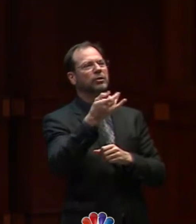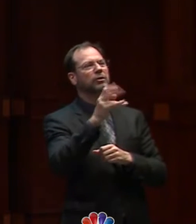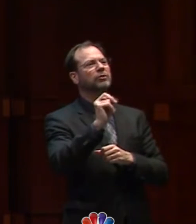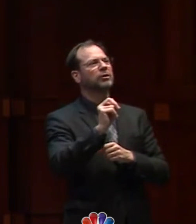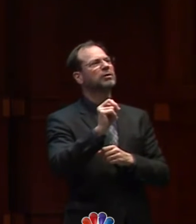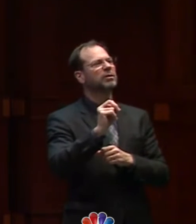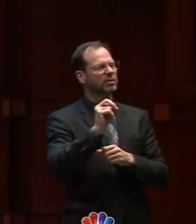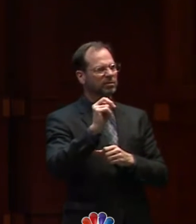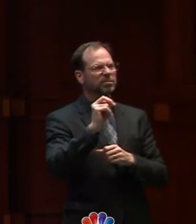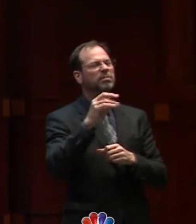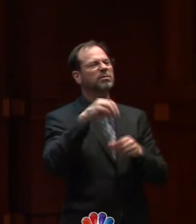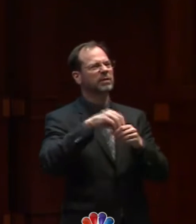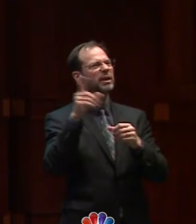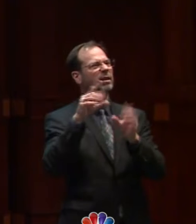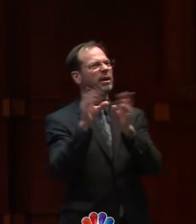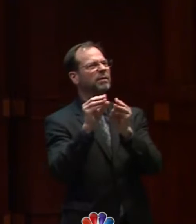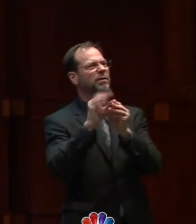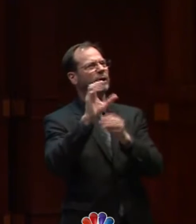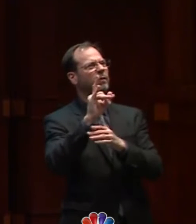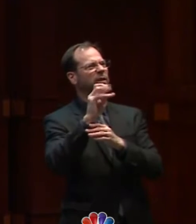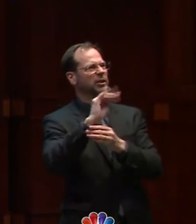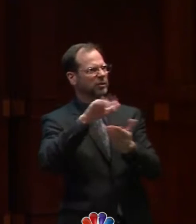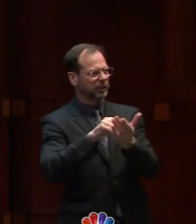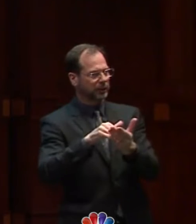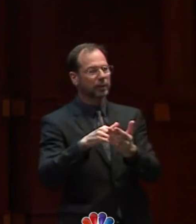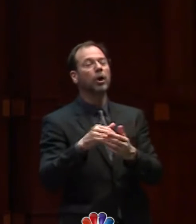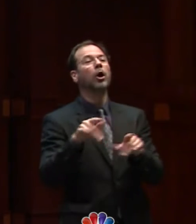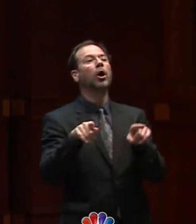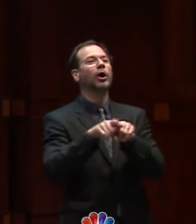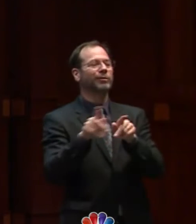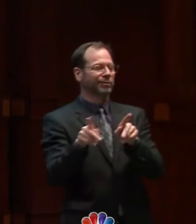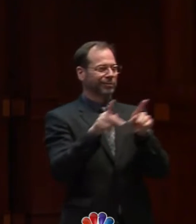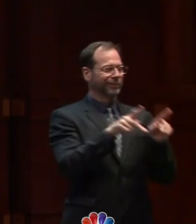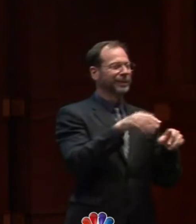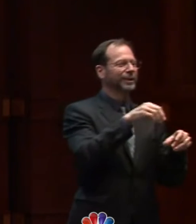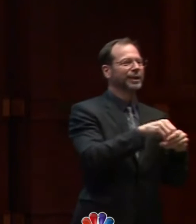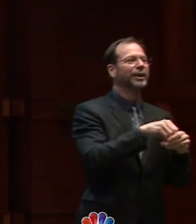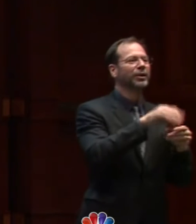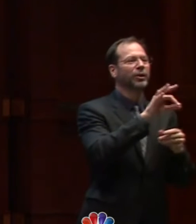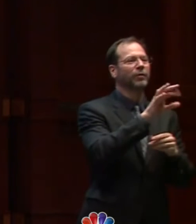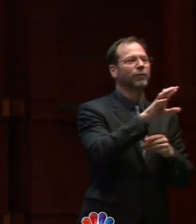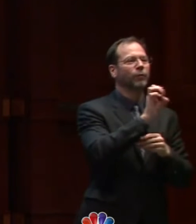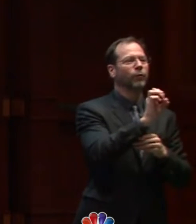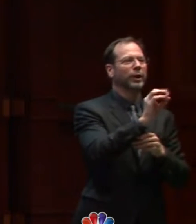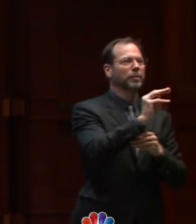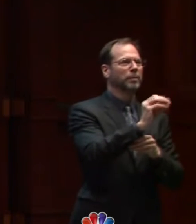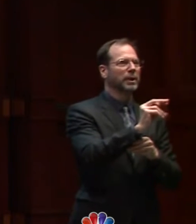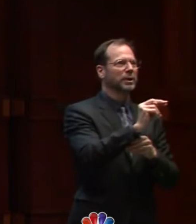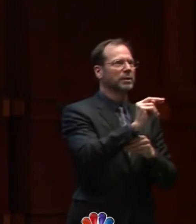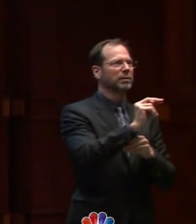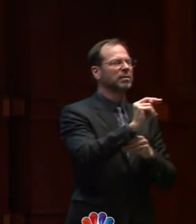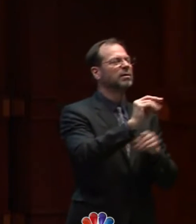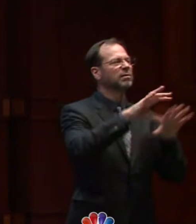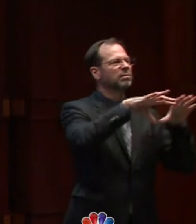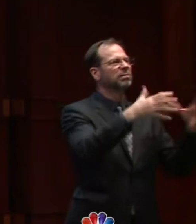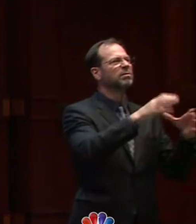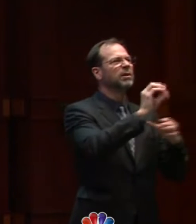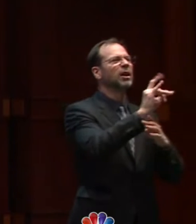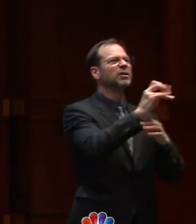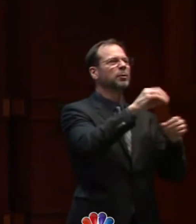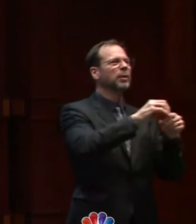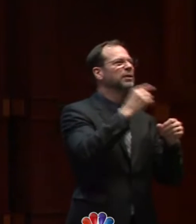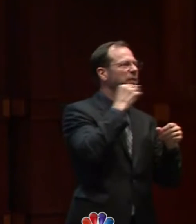Center. There's actually, similarly, about that same number of beds set up in the Freeman Coliseum in San Antonio. And